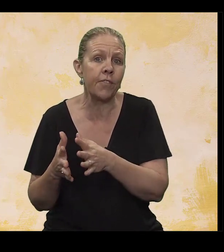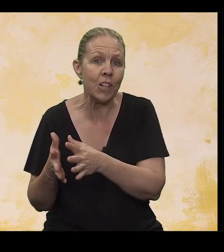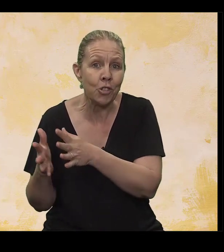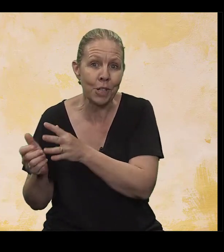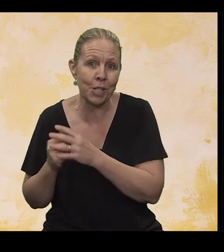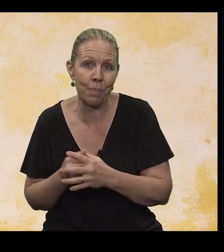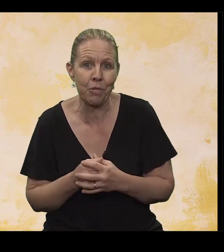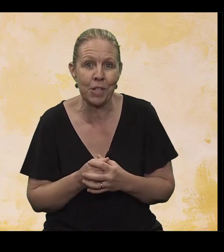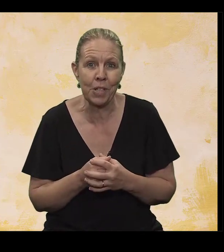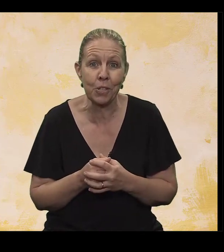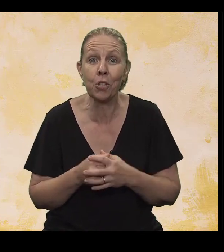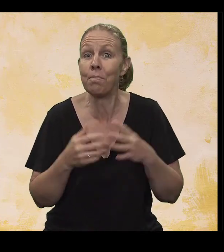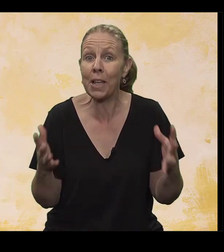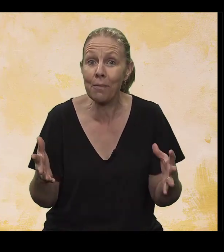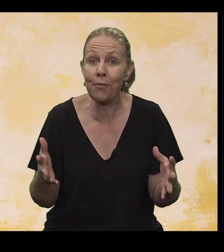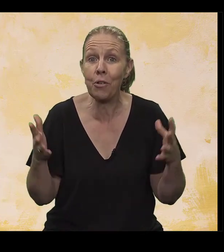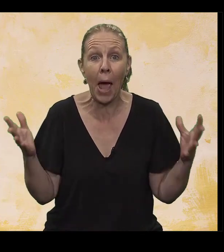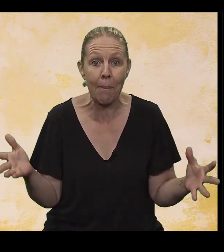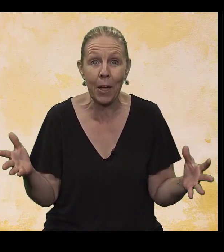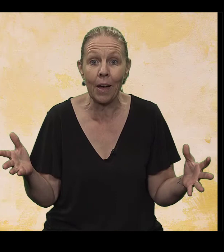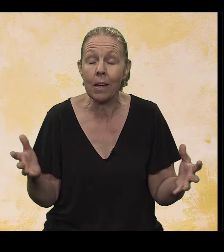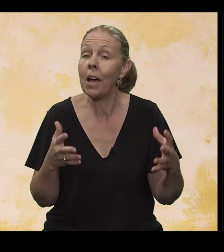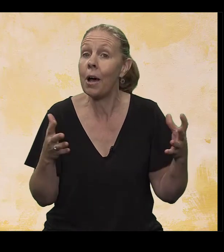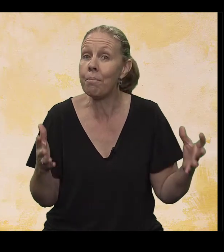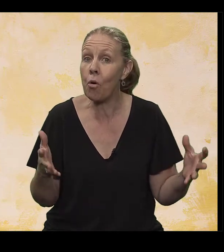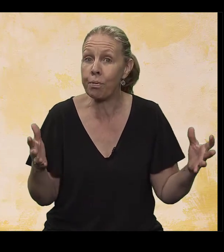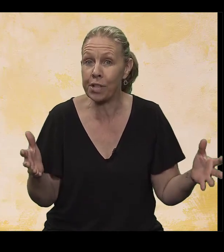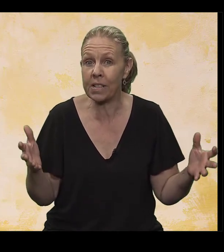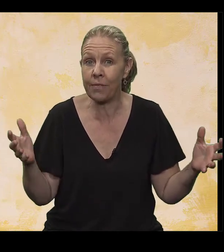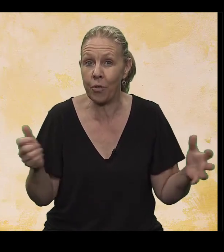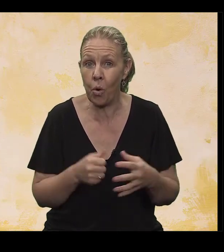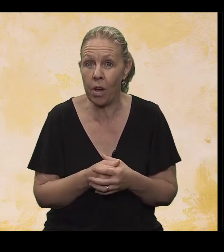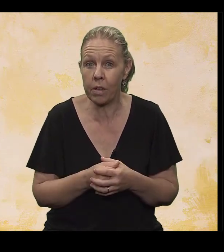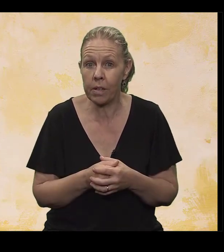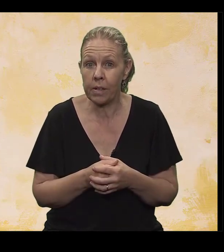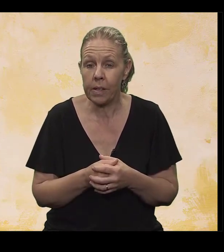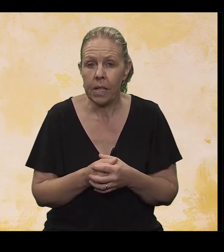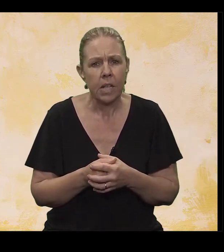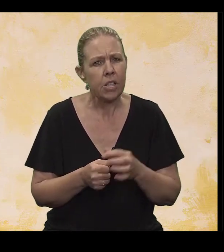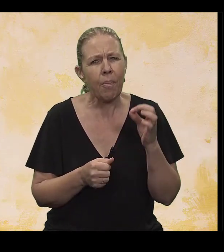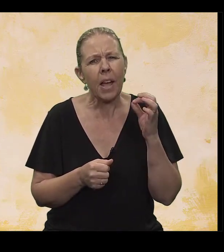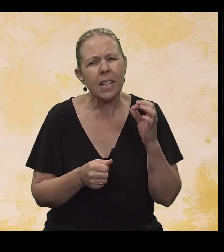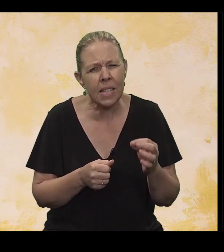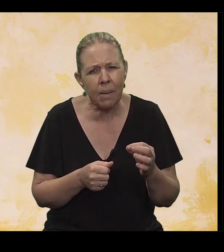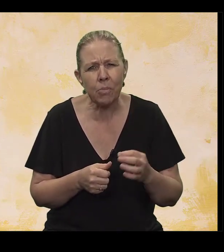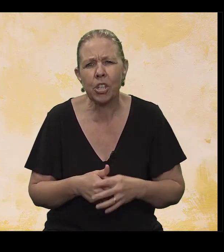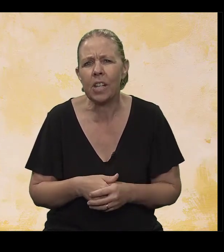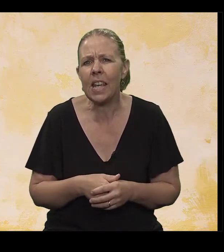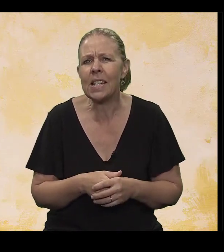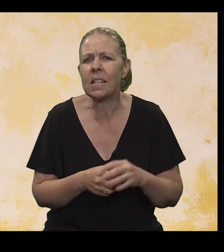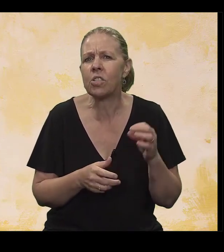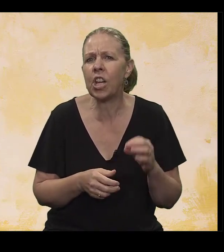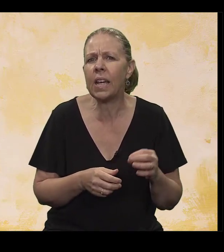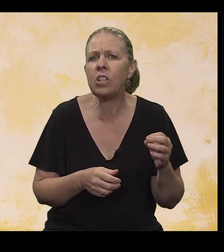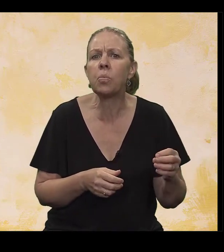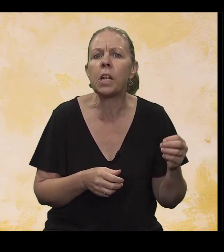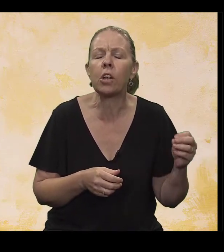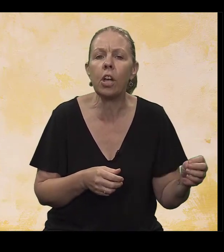adventure experiences could make them feel happier and more productive at work. So my assumption is that change will